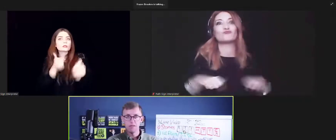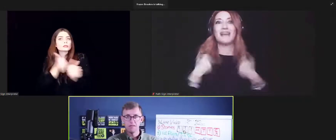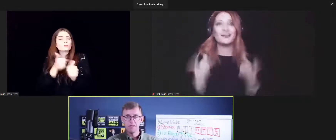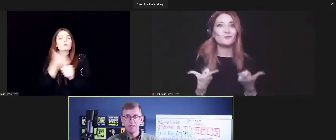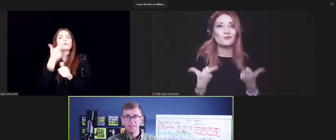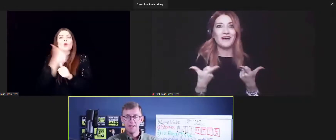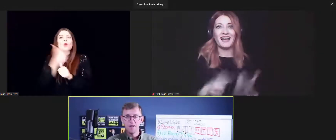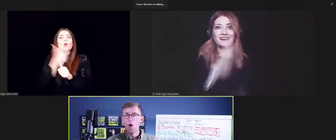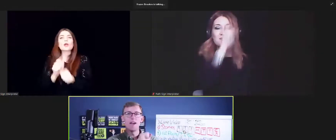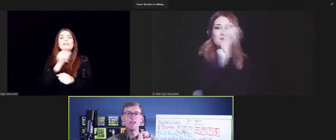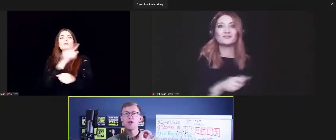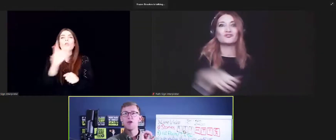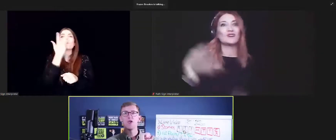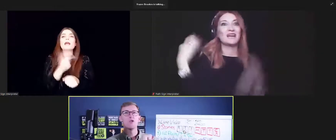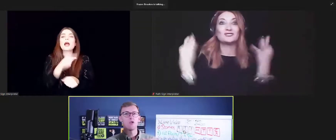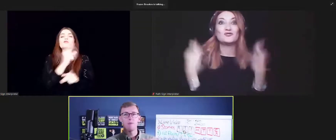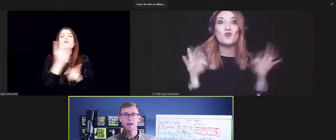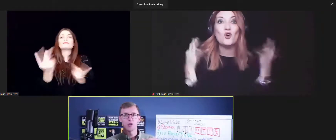smiles,